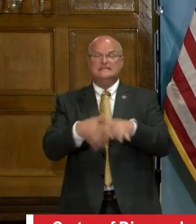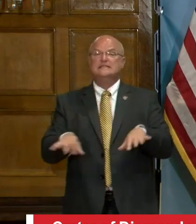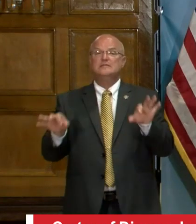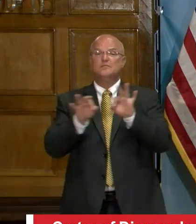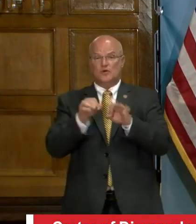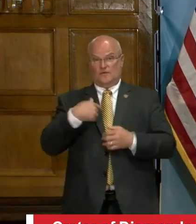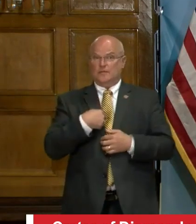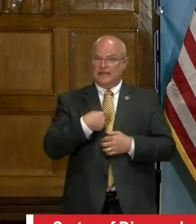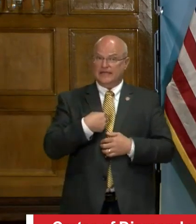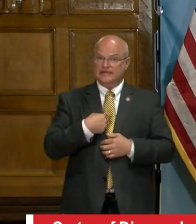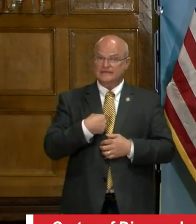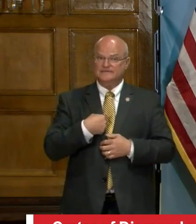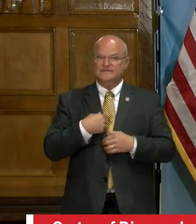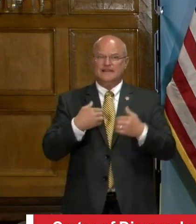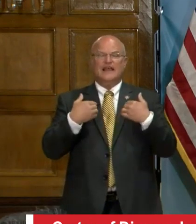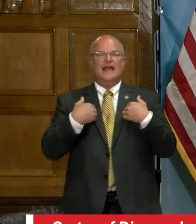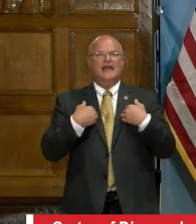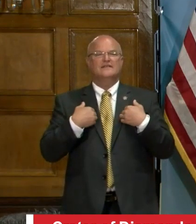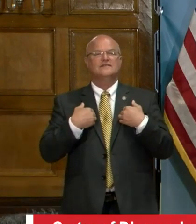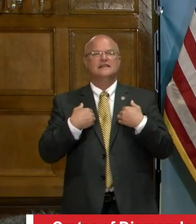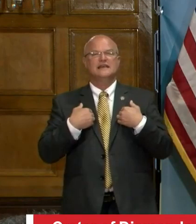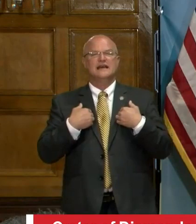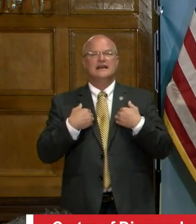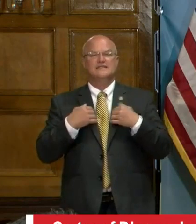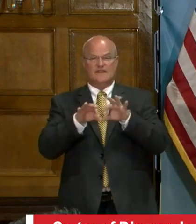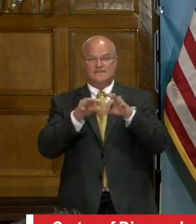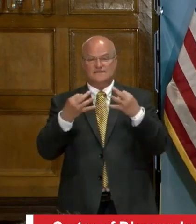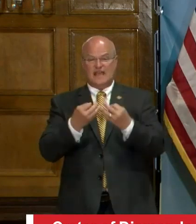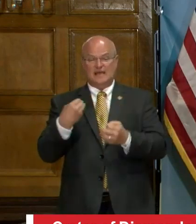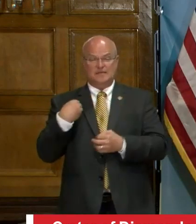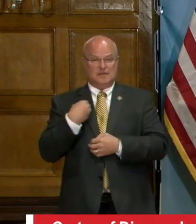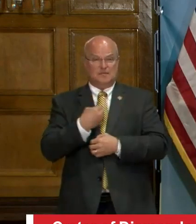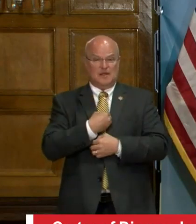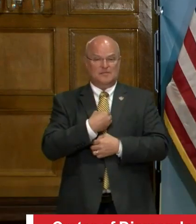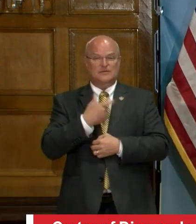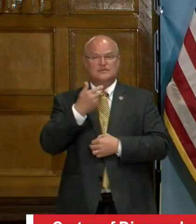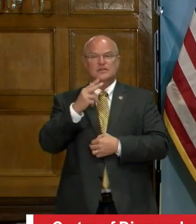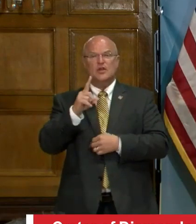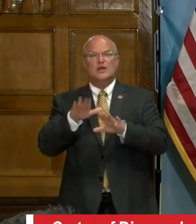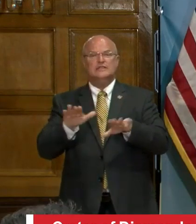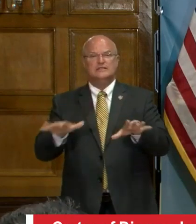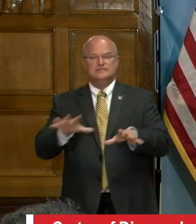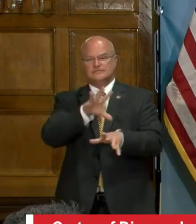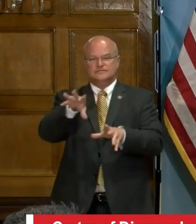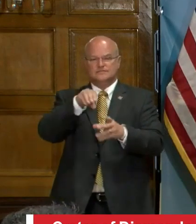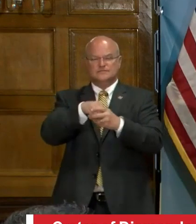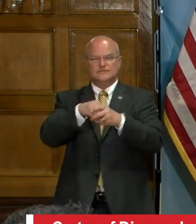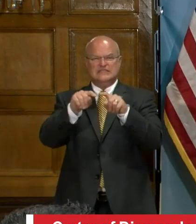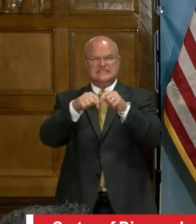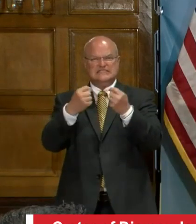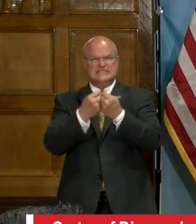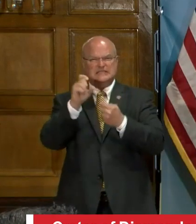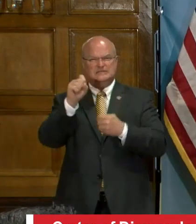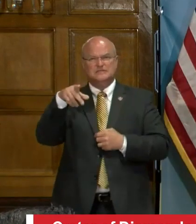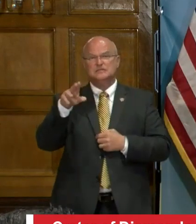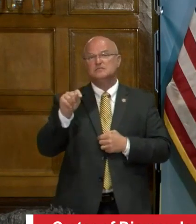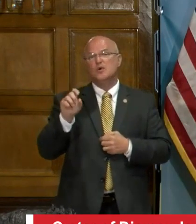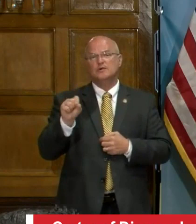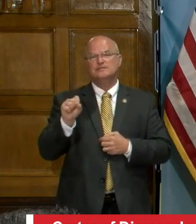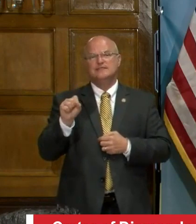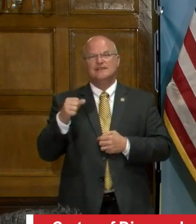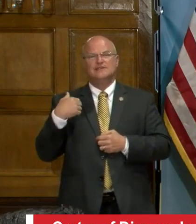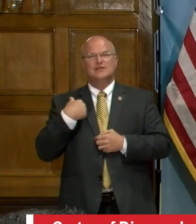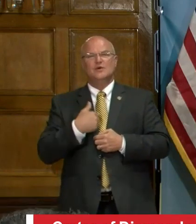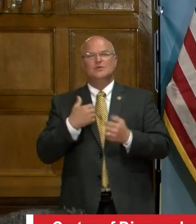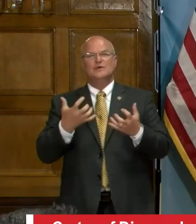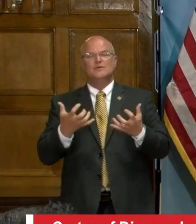very important to me, having family members, grandchildren that's engaged in team sports. And so we